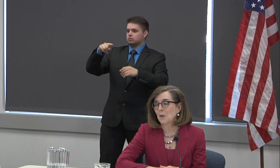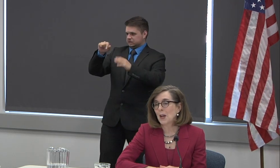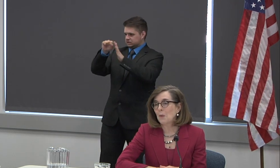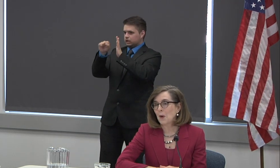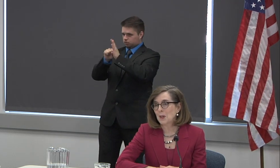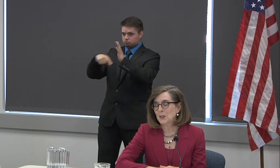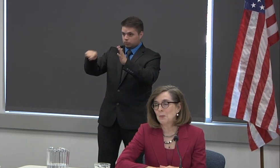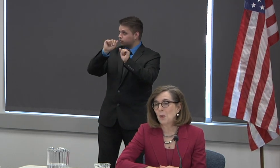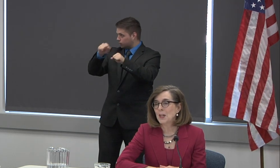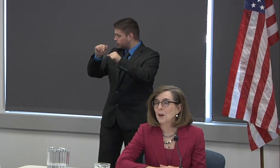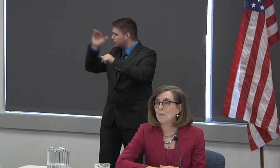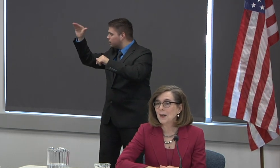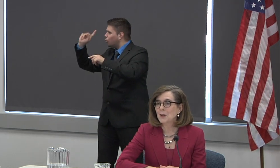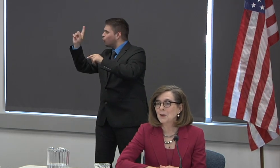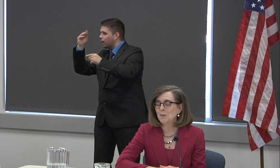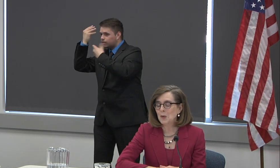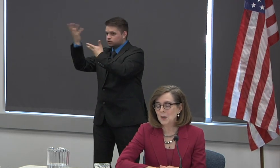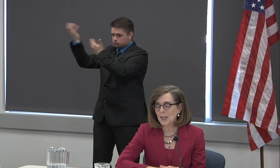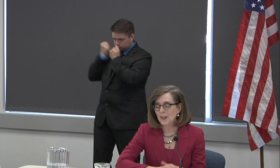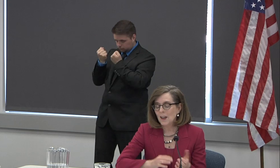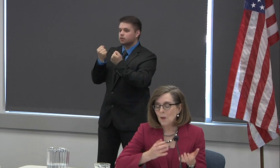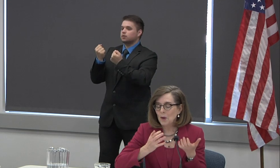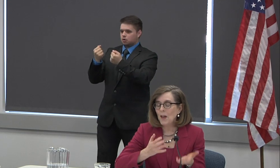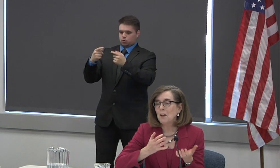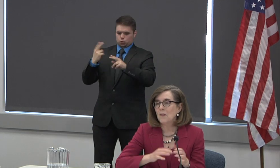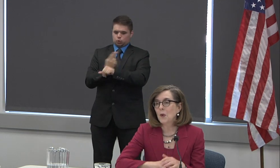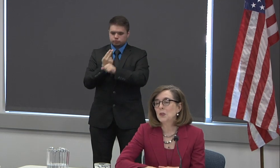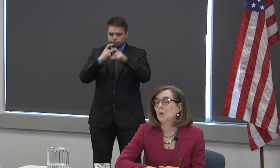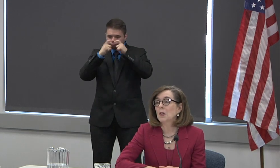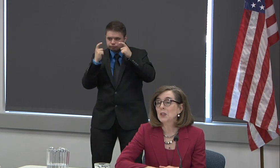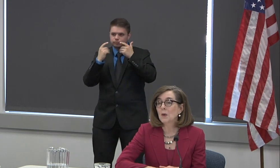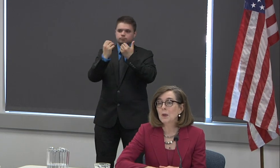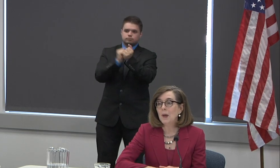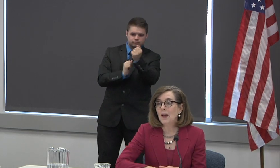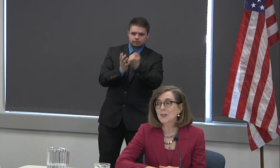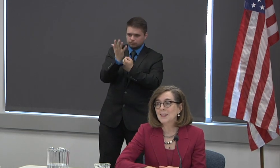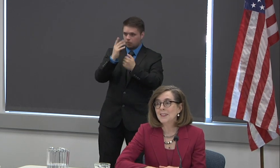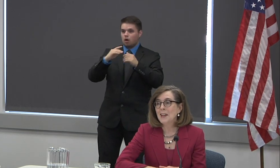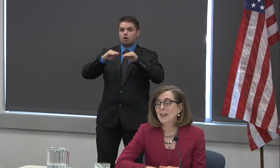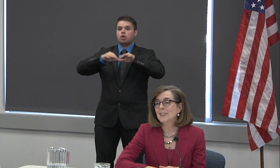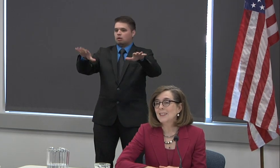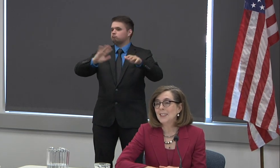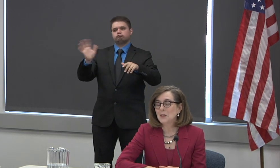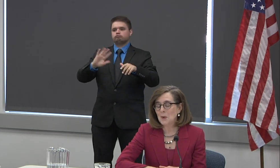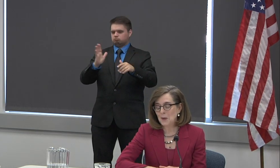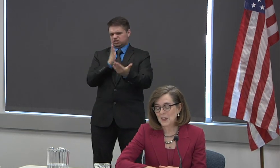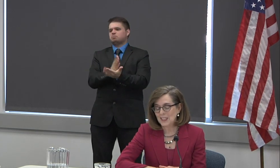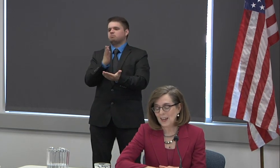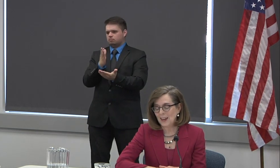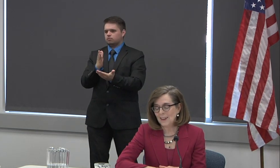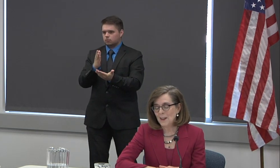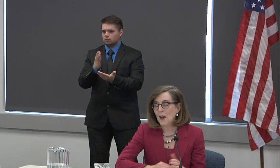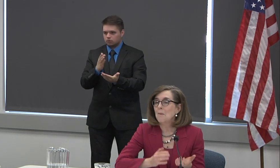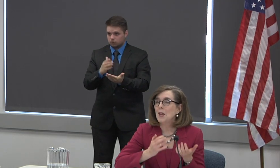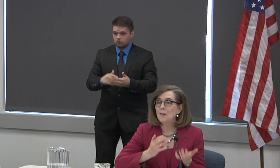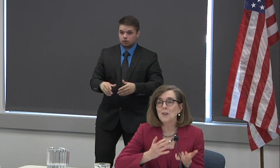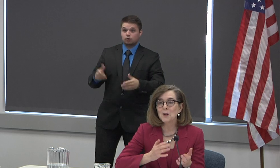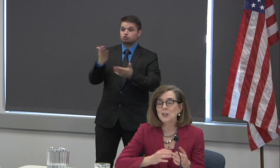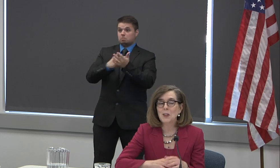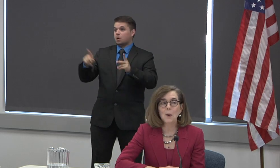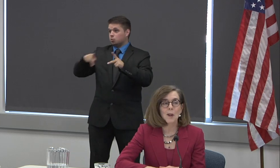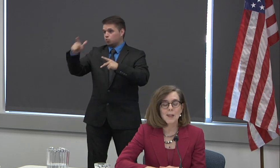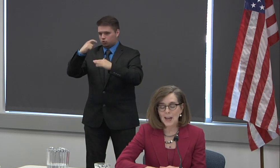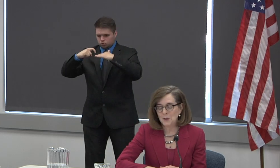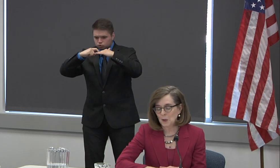great work in supporting our medical community. We've had folks who are sewing masks in cities around the state. If you're a